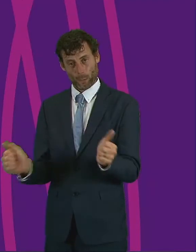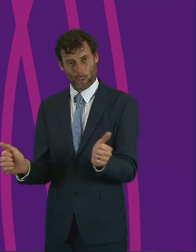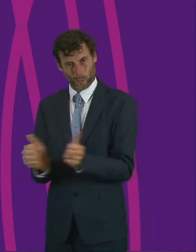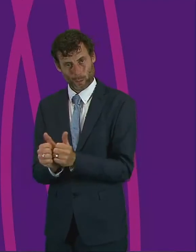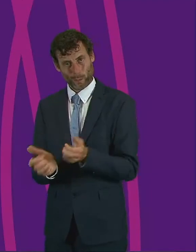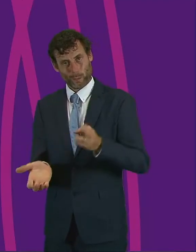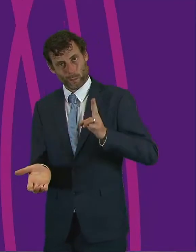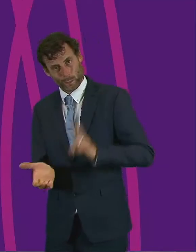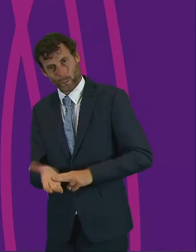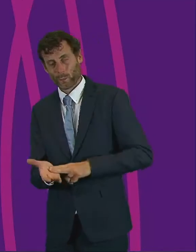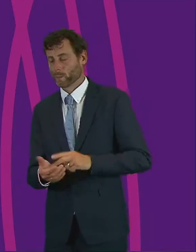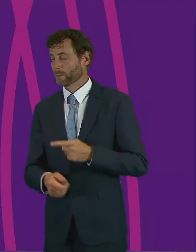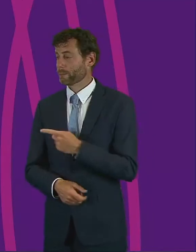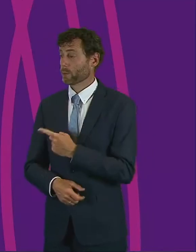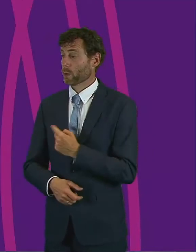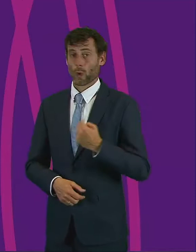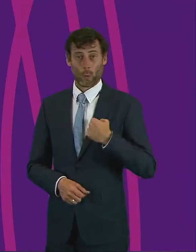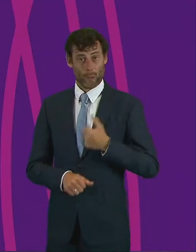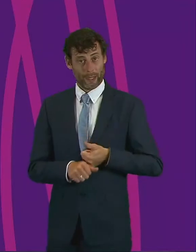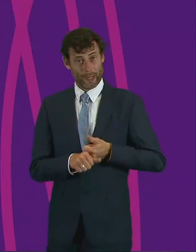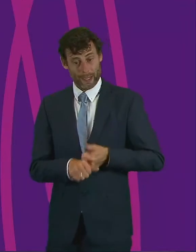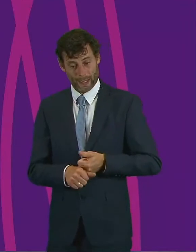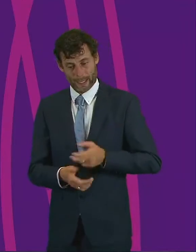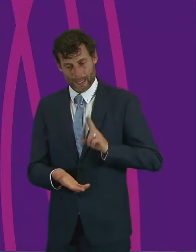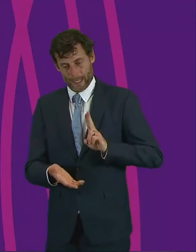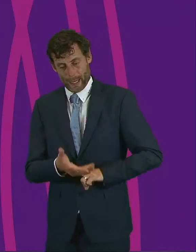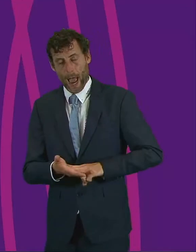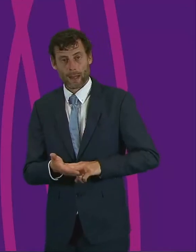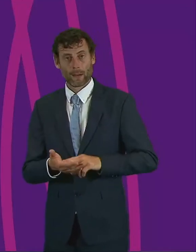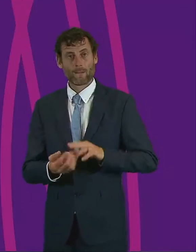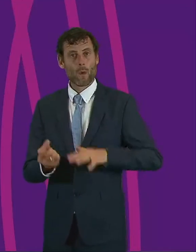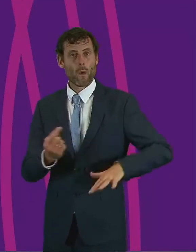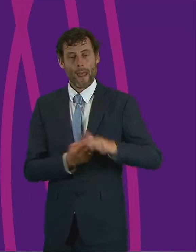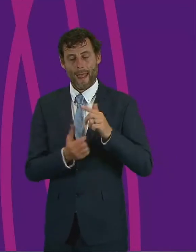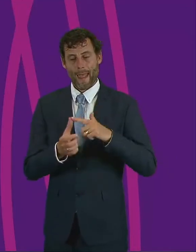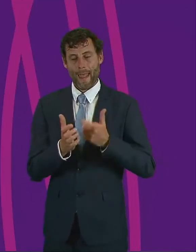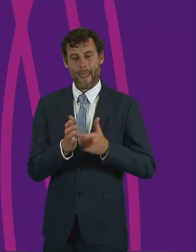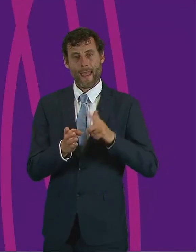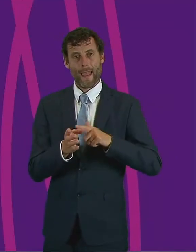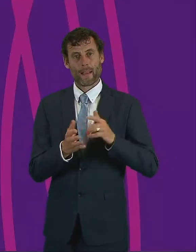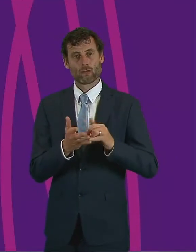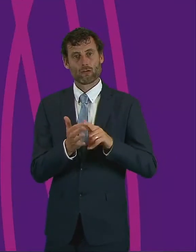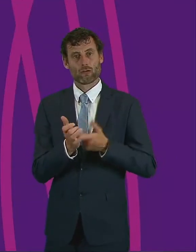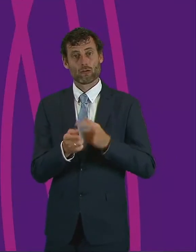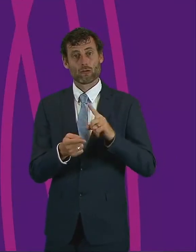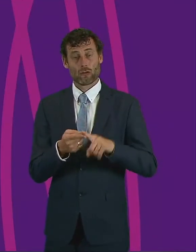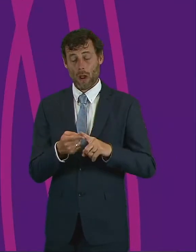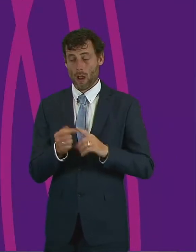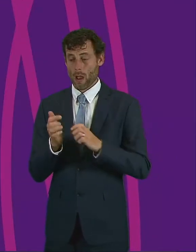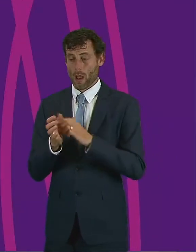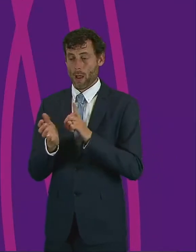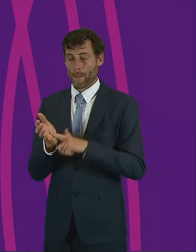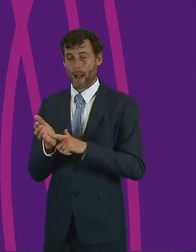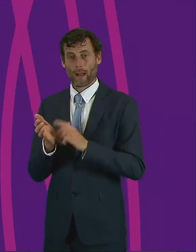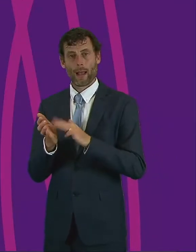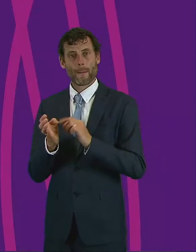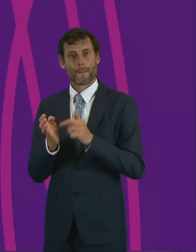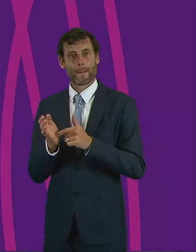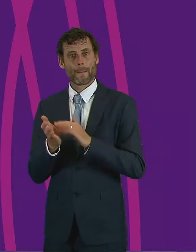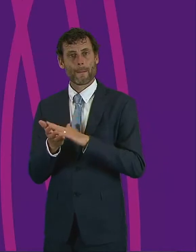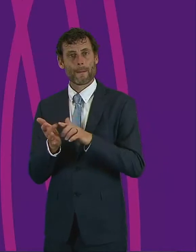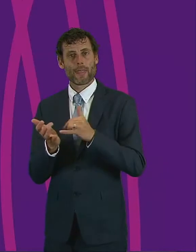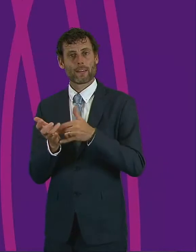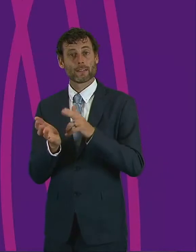We are very much committed to signing a deal for Ayrshire as soon as possible, and Michael Matheson made that point clear to UK